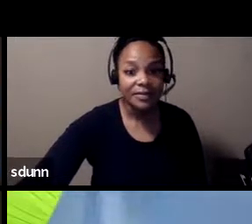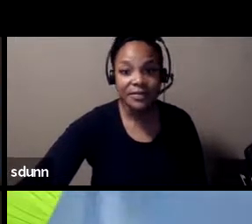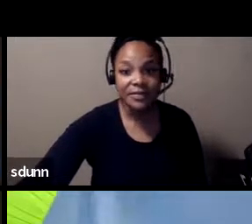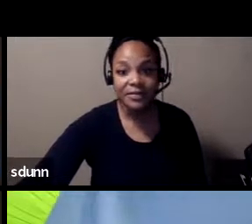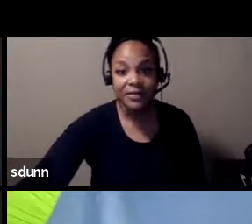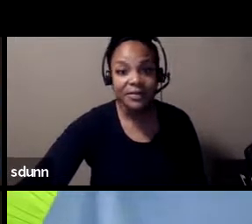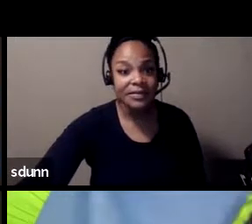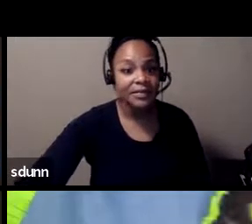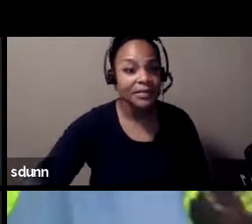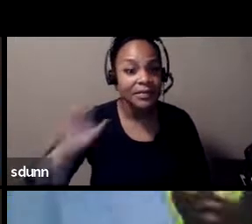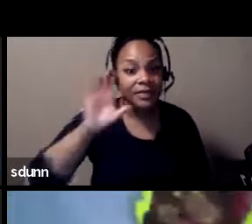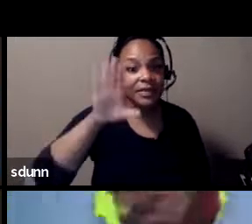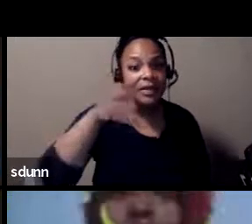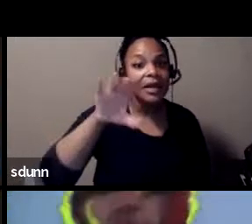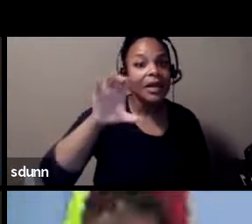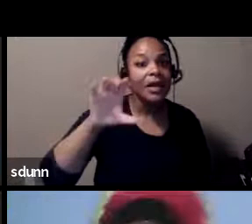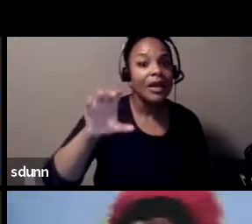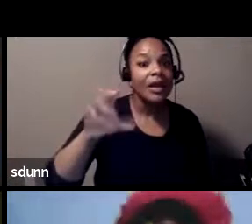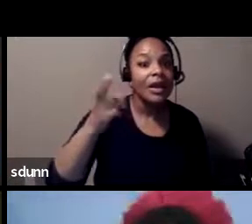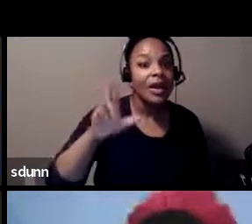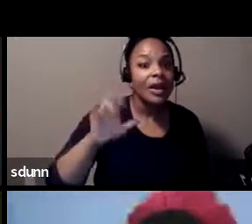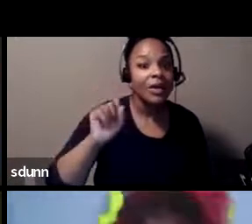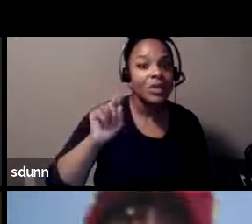Christina? Christina Bueno, did you want to talk?